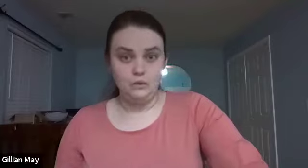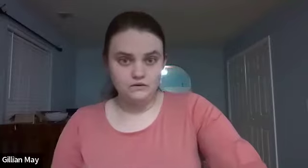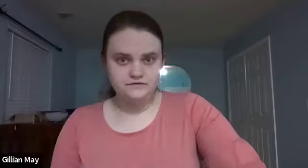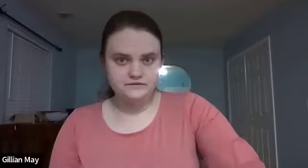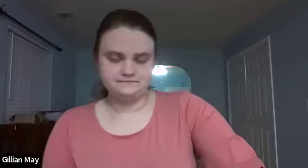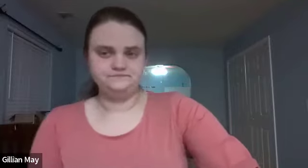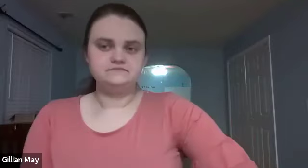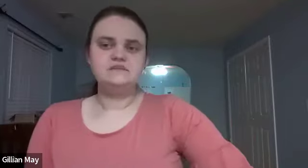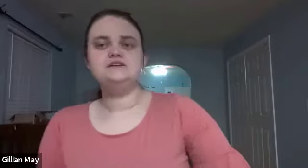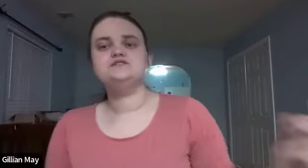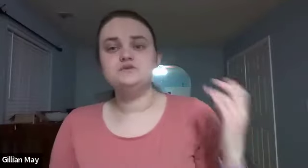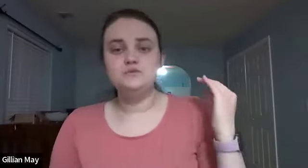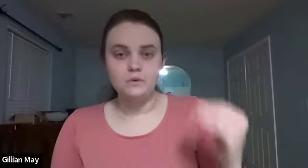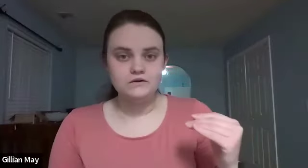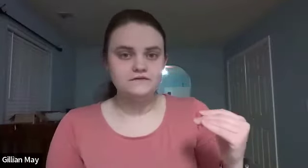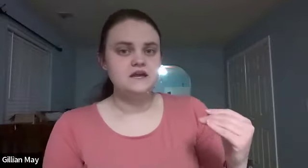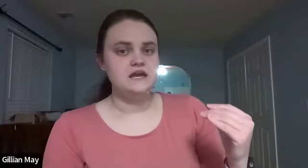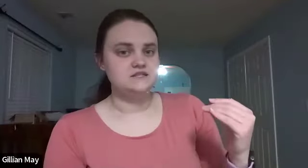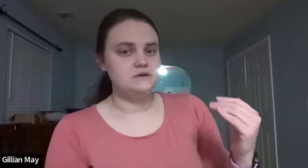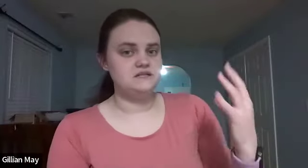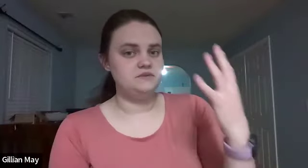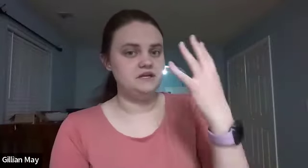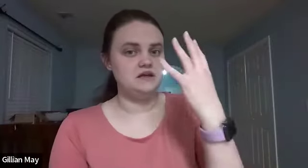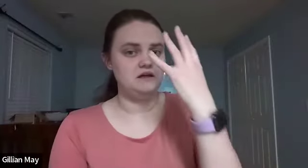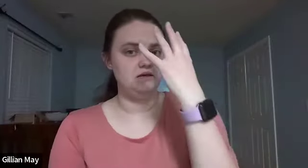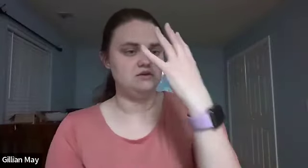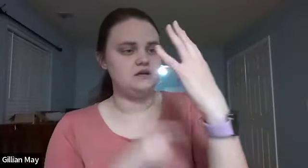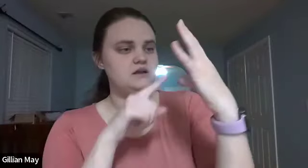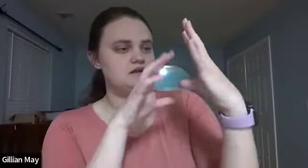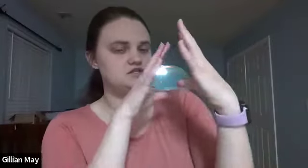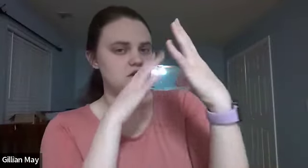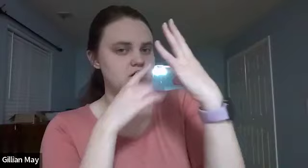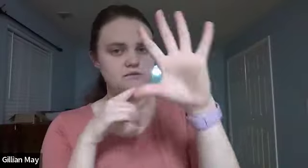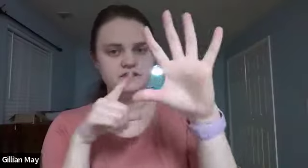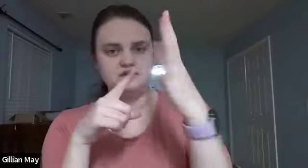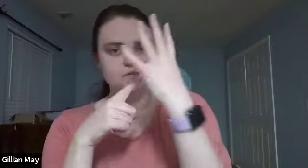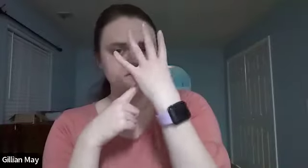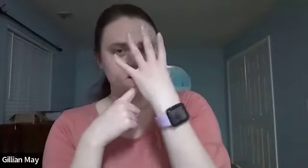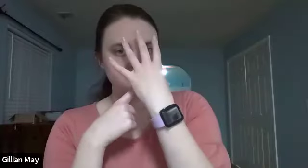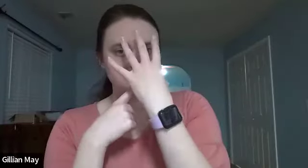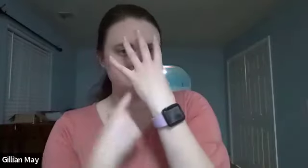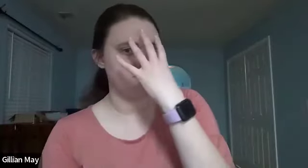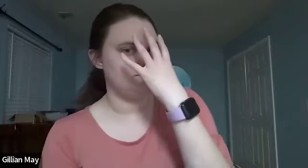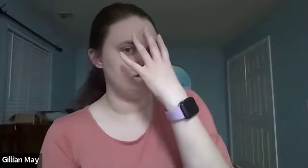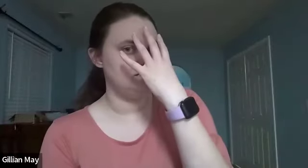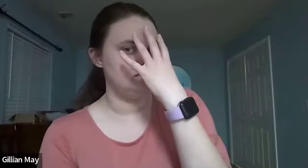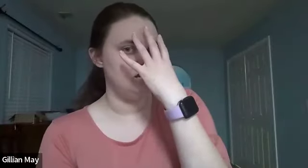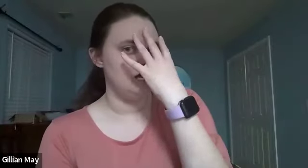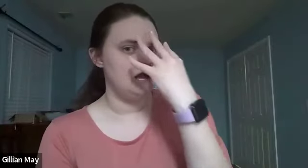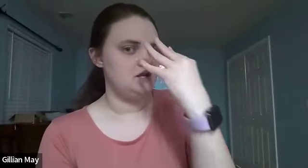wolf. So wolf is going to be, you're going to kind of start with this open 5 and kind of in front of your face, and you're going